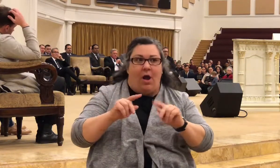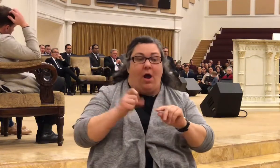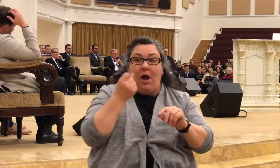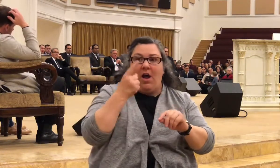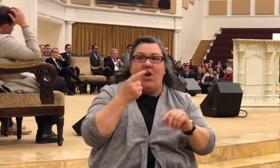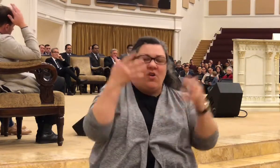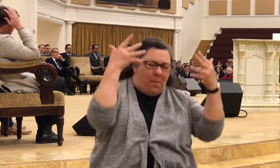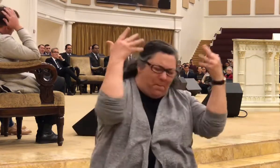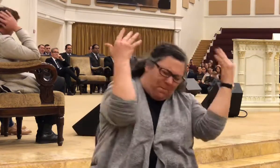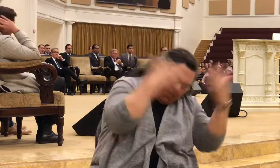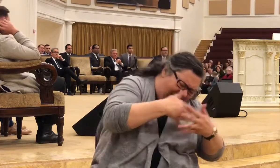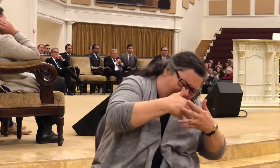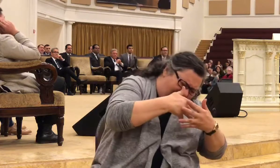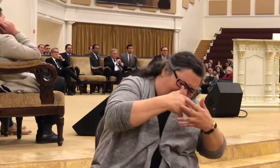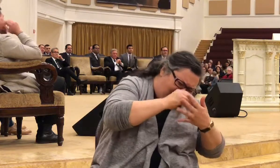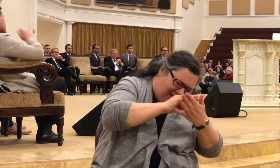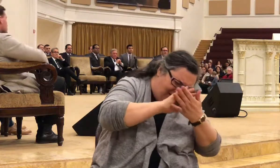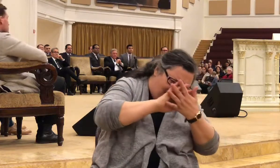to blurry.